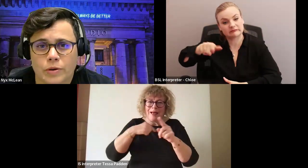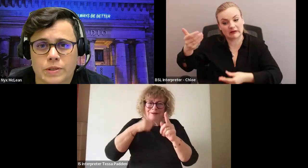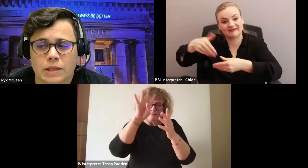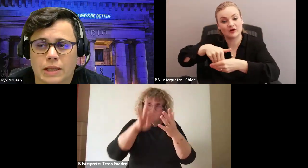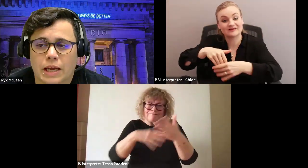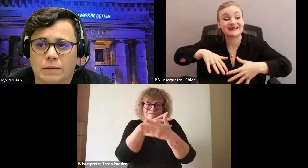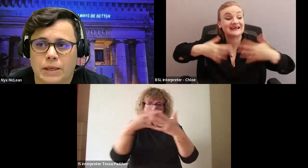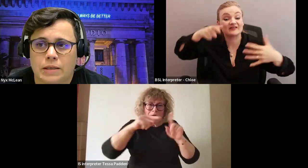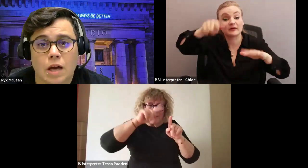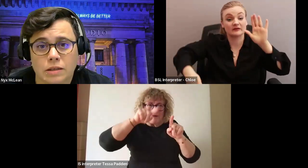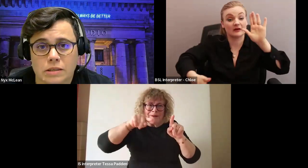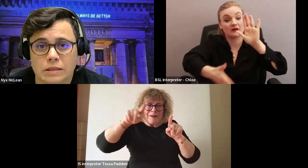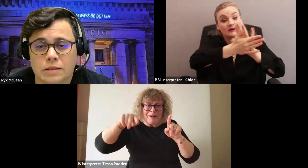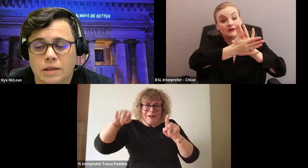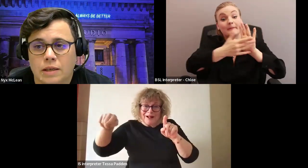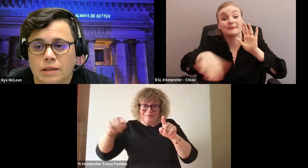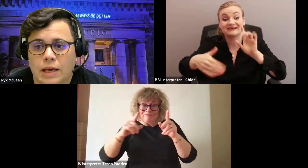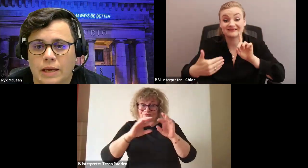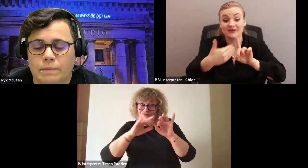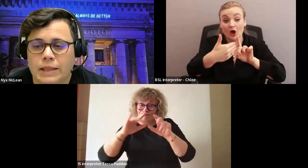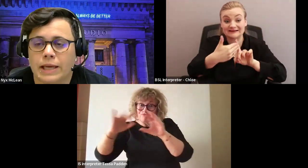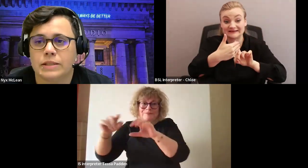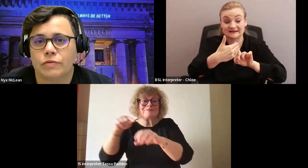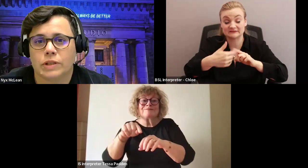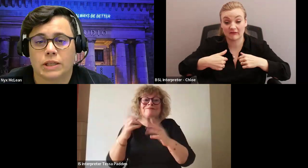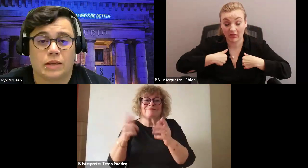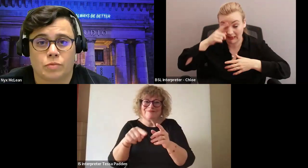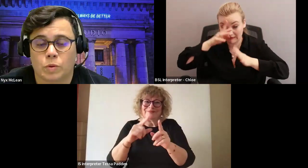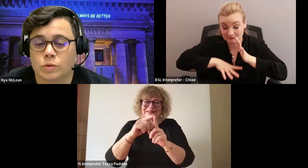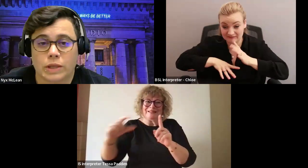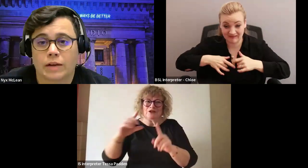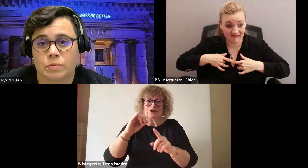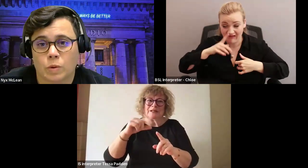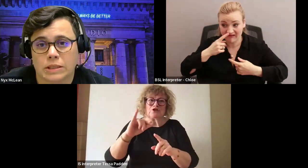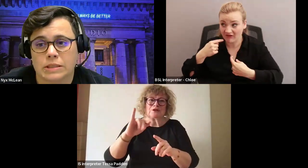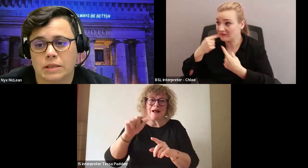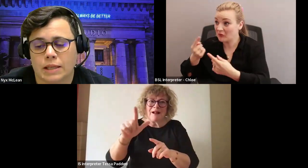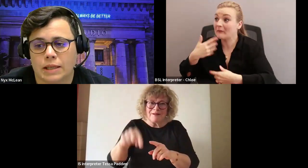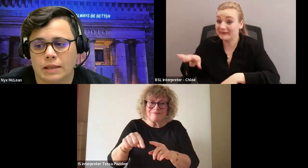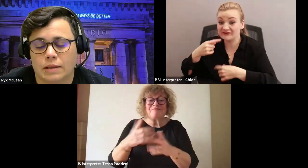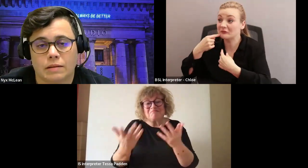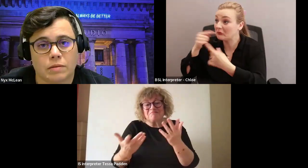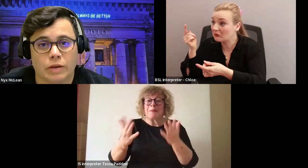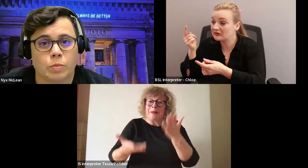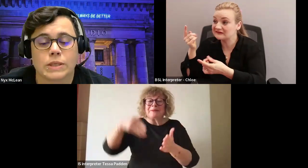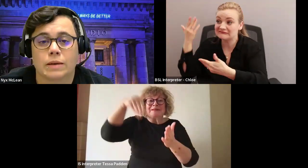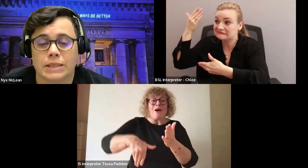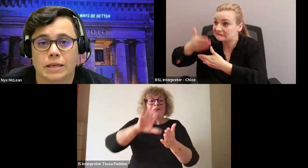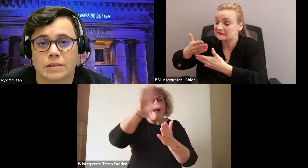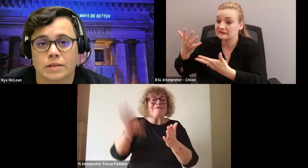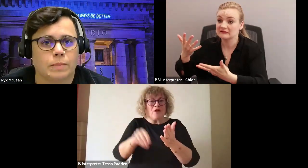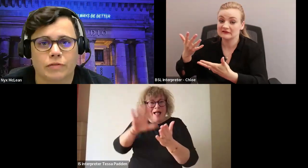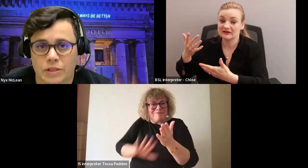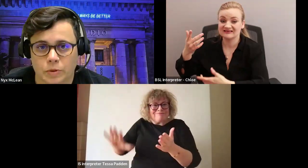someone posted that they had been targeted, and they didn't feel that they could report, or they had reported and then their report hadn't